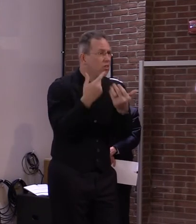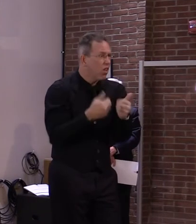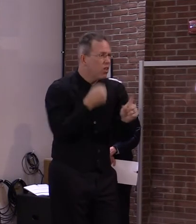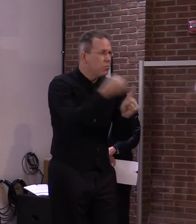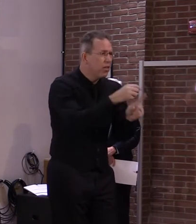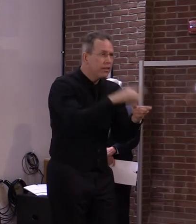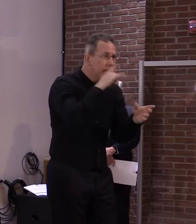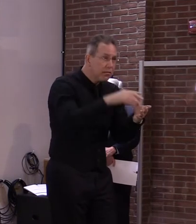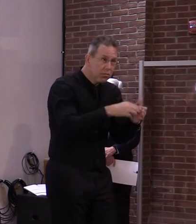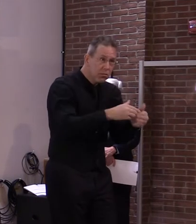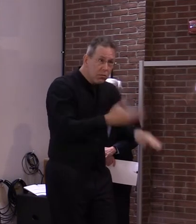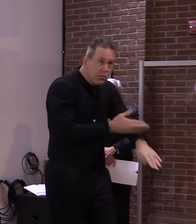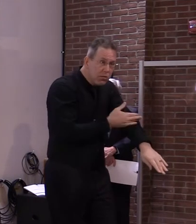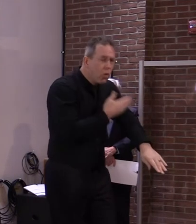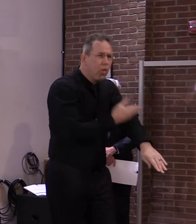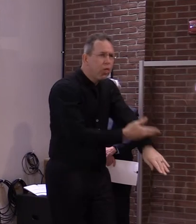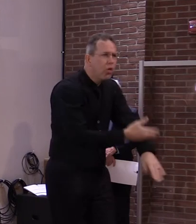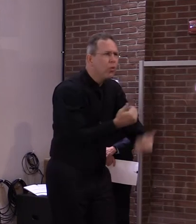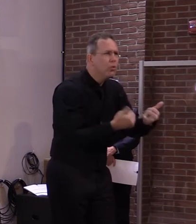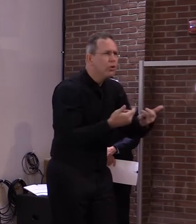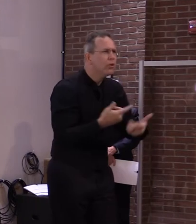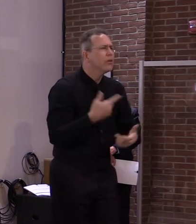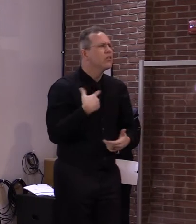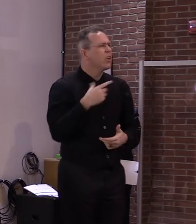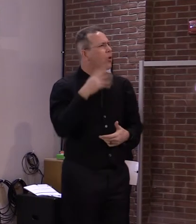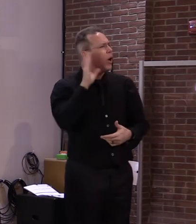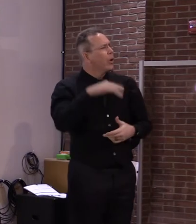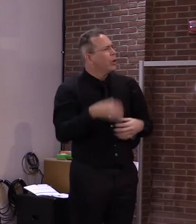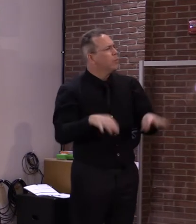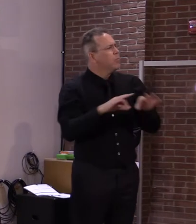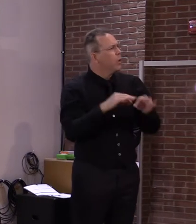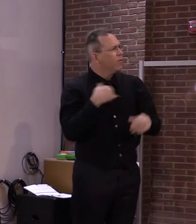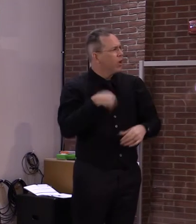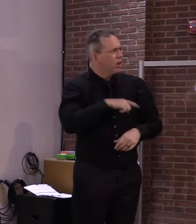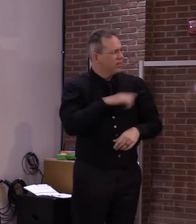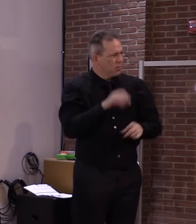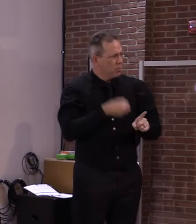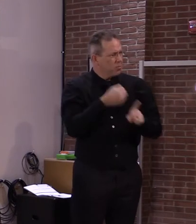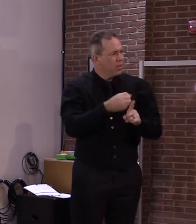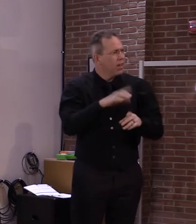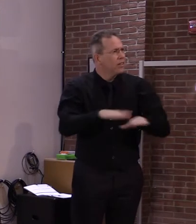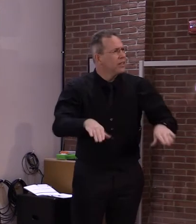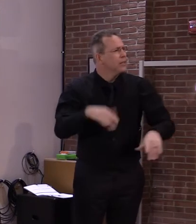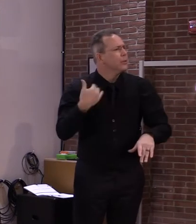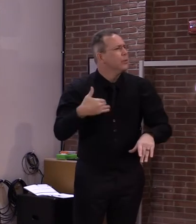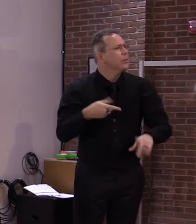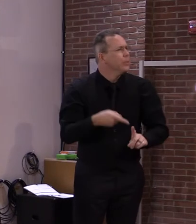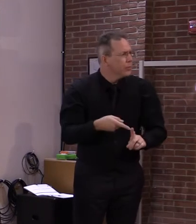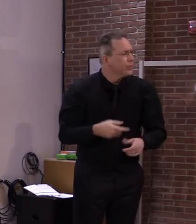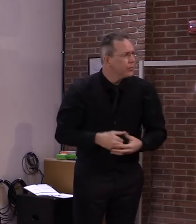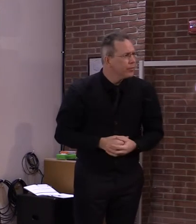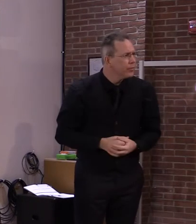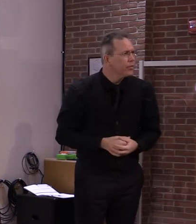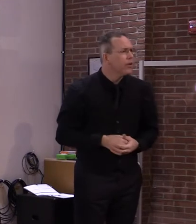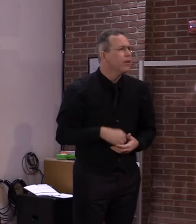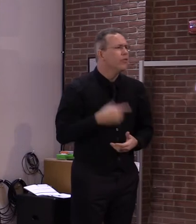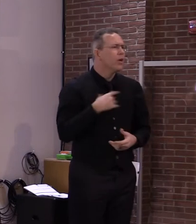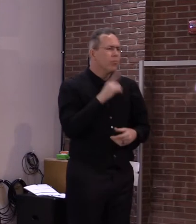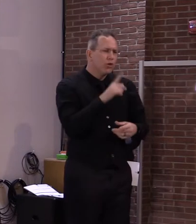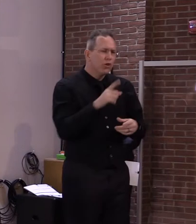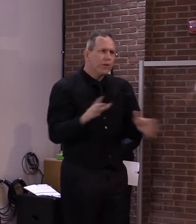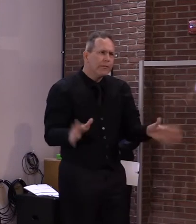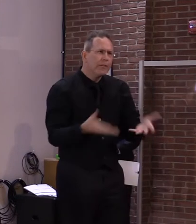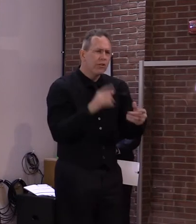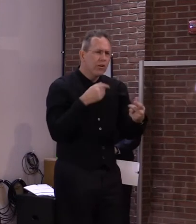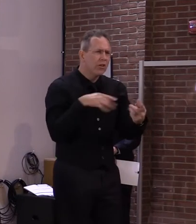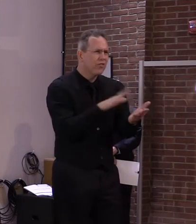vermonters but it's especially impacted our kids and we must do everything we can to address this and ensure they receive the support